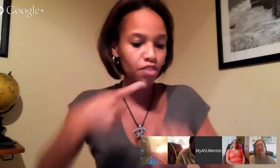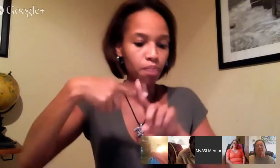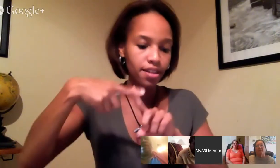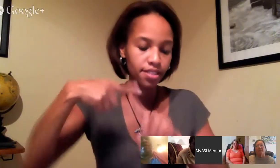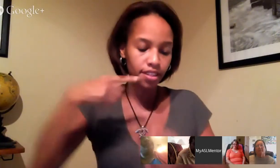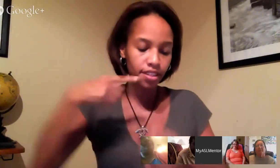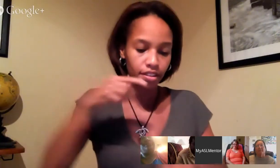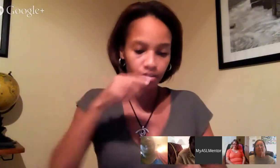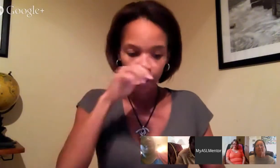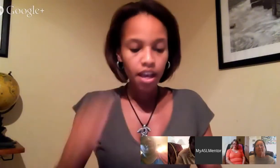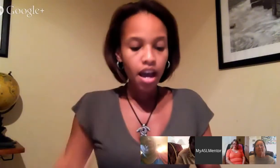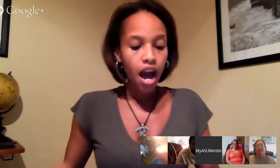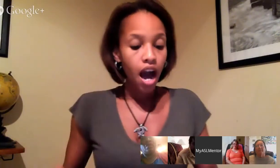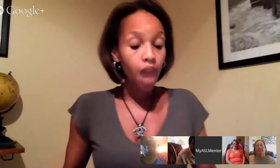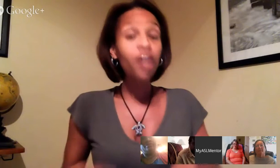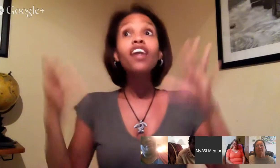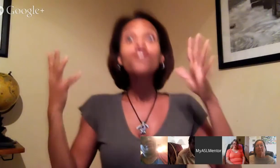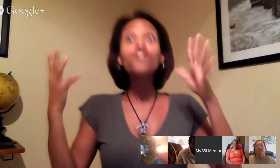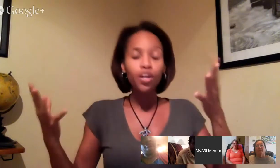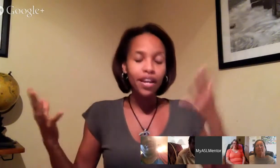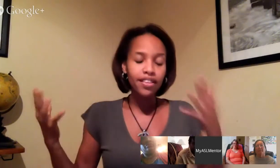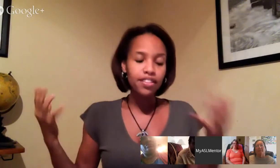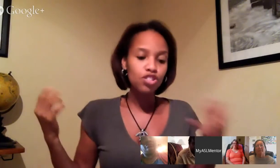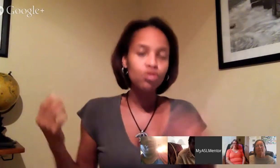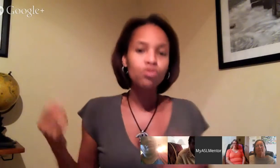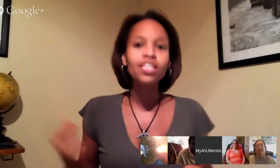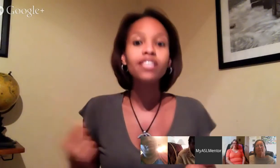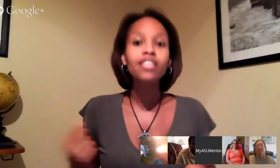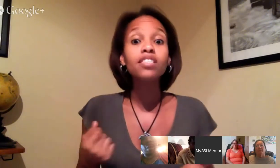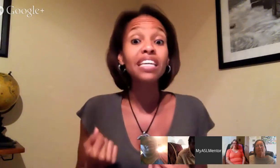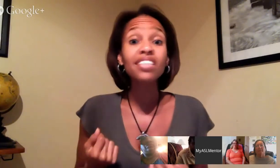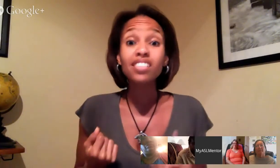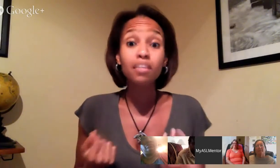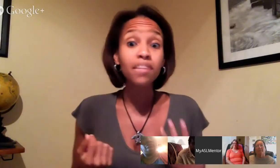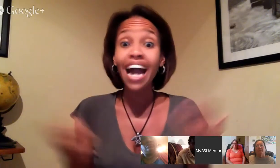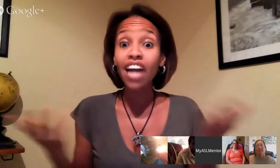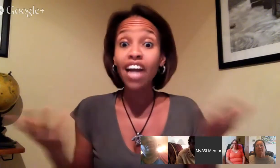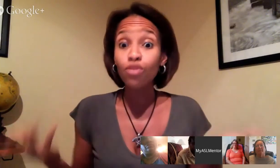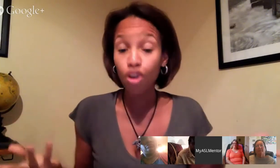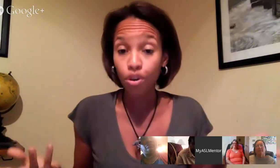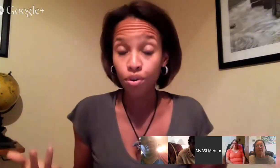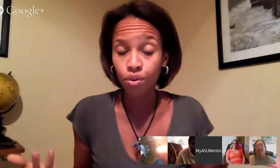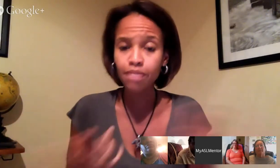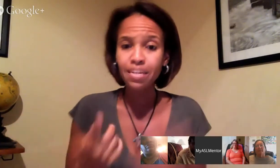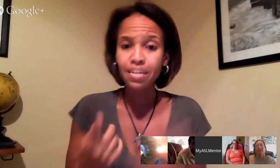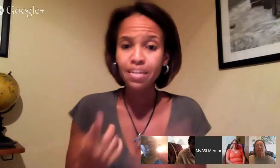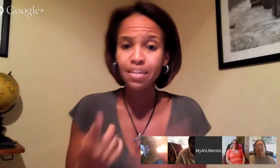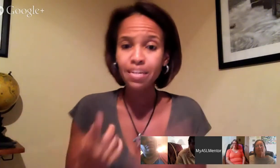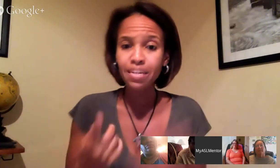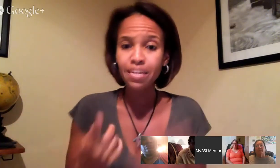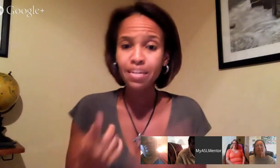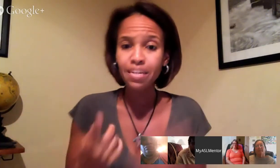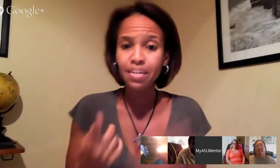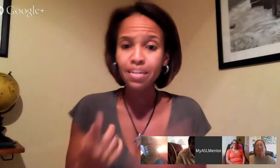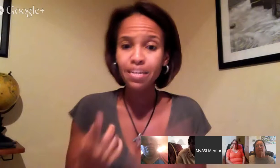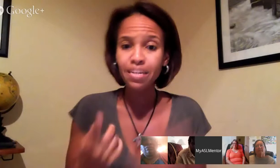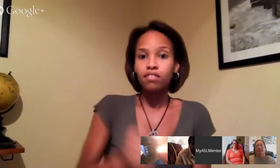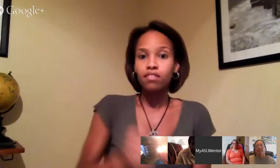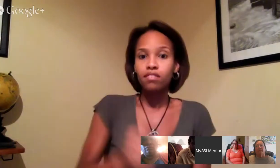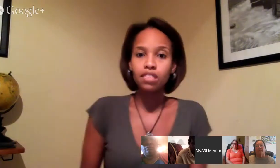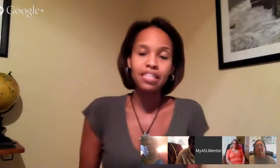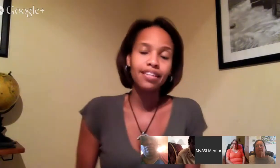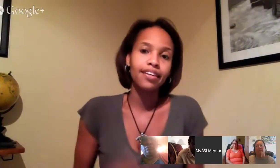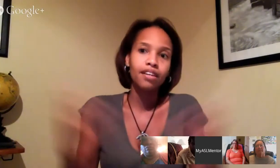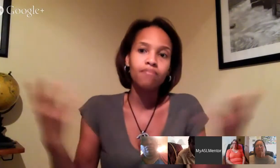really positive." And another great way this is used is to mean simply, "I don't know." Like if somebody asked you